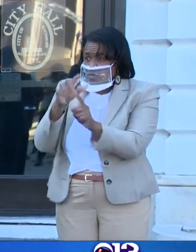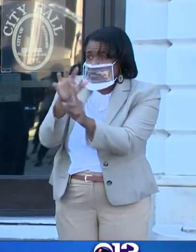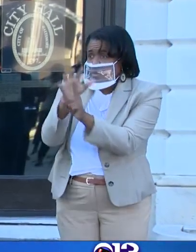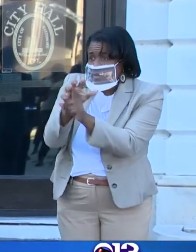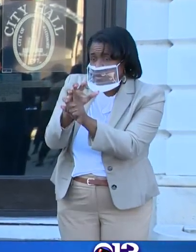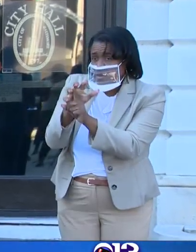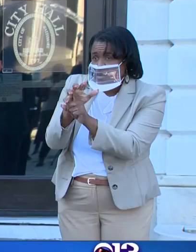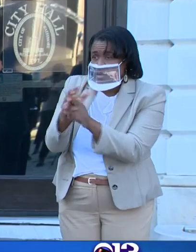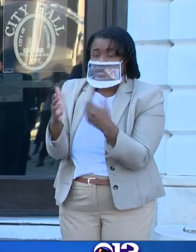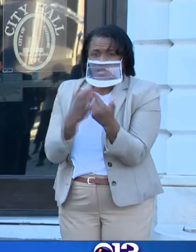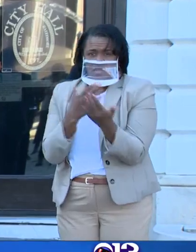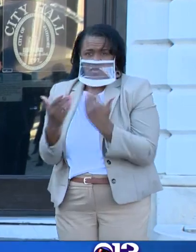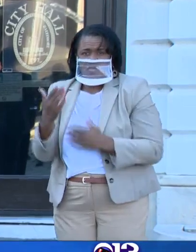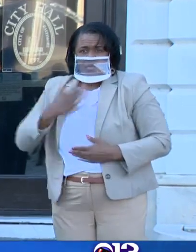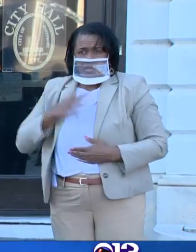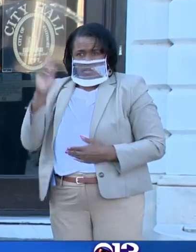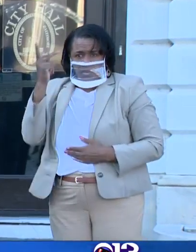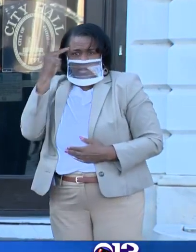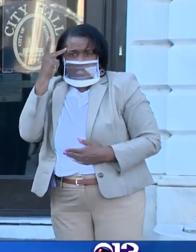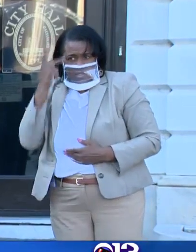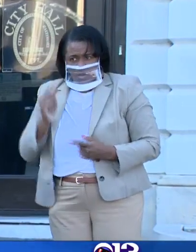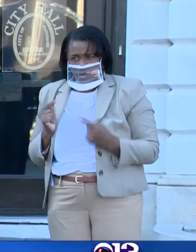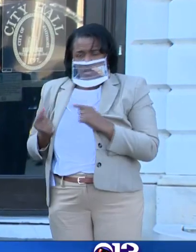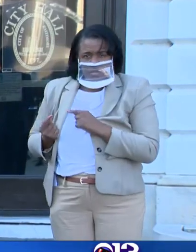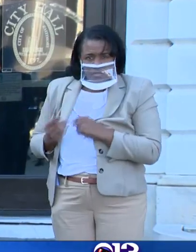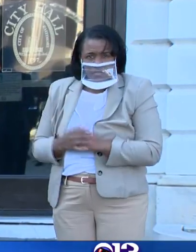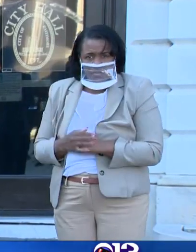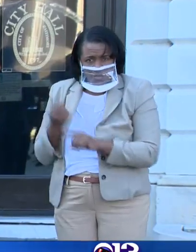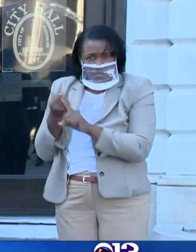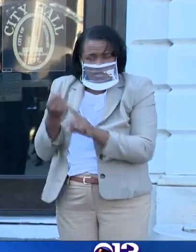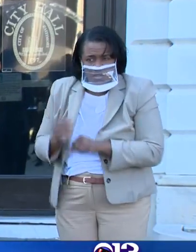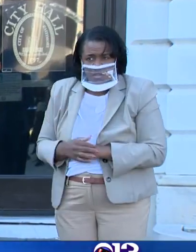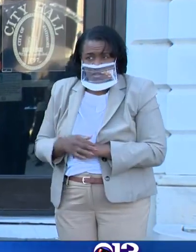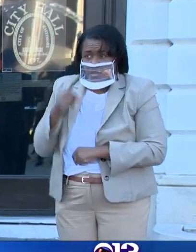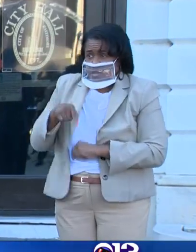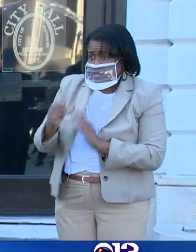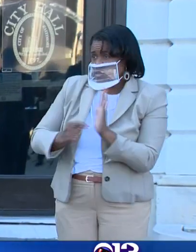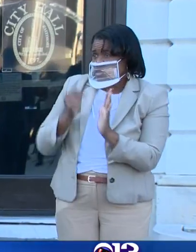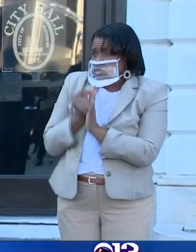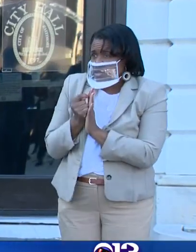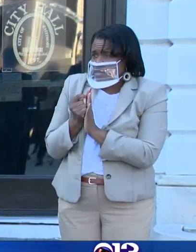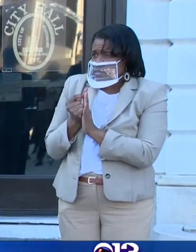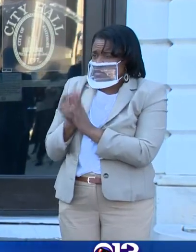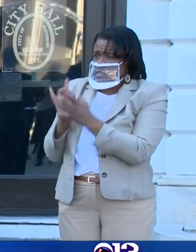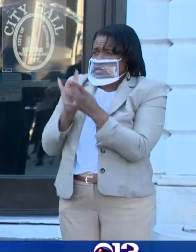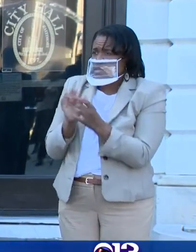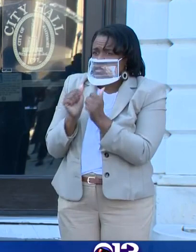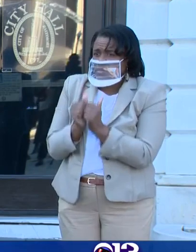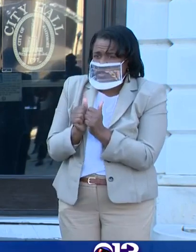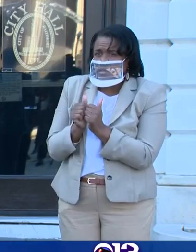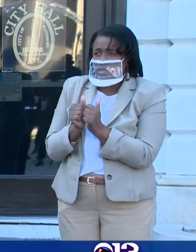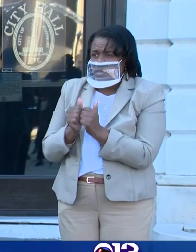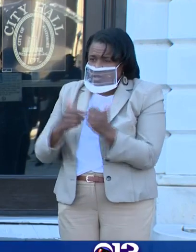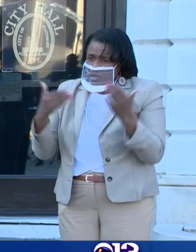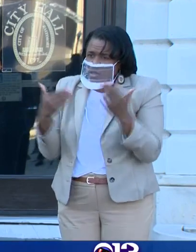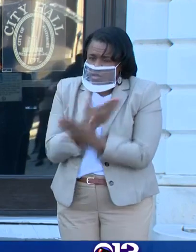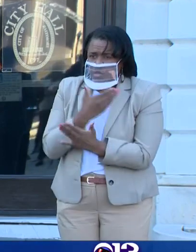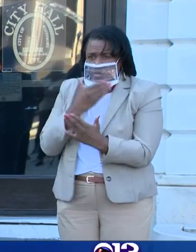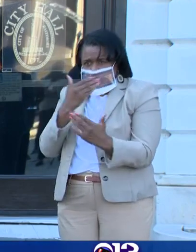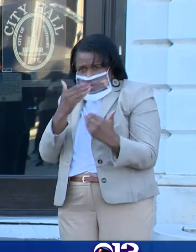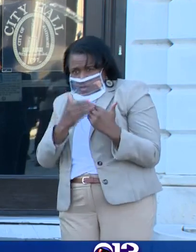even if it hurts me politically. Because this term is about doing what is required to chart a new